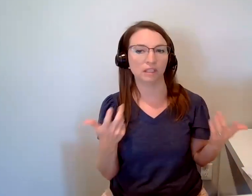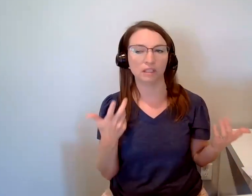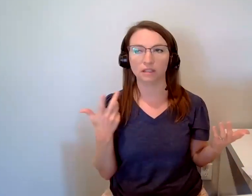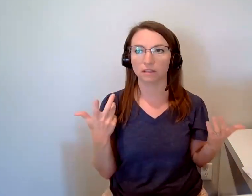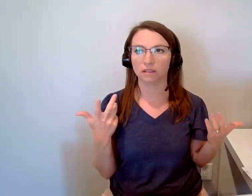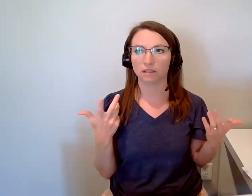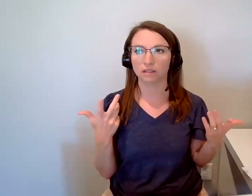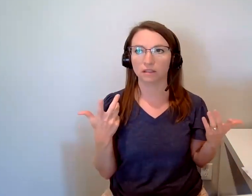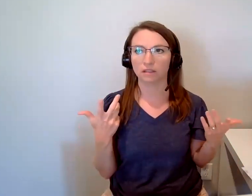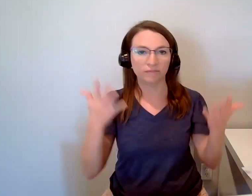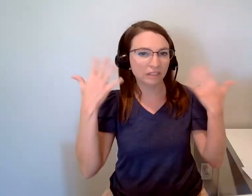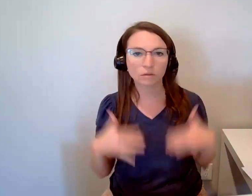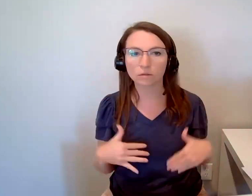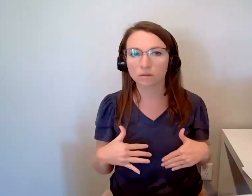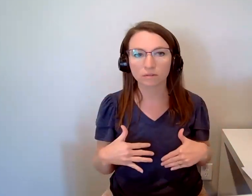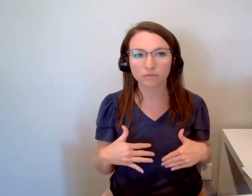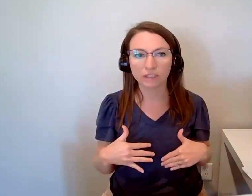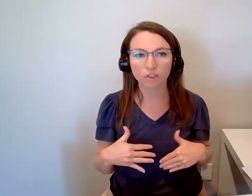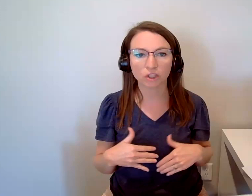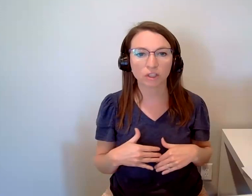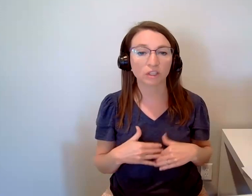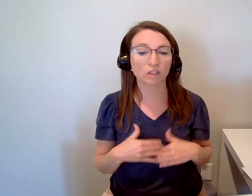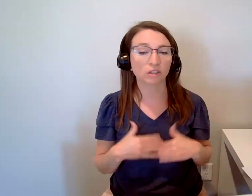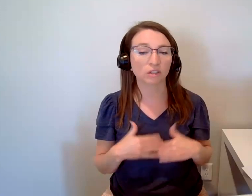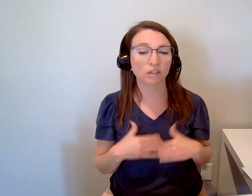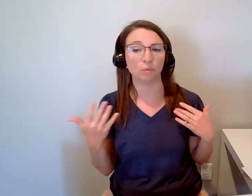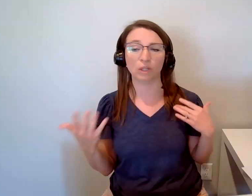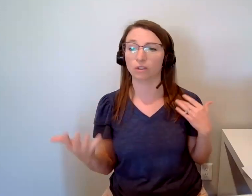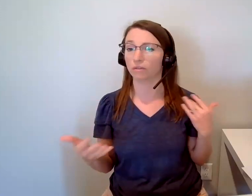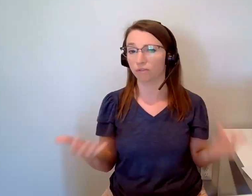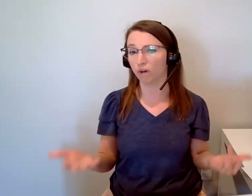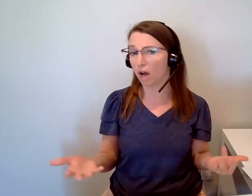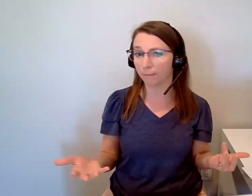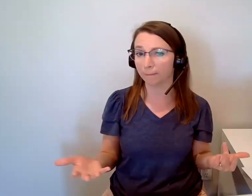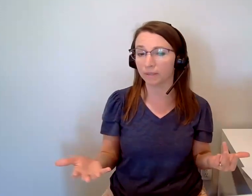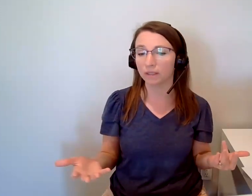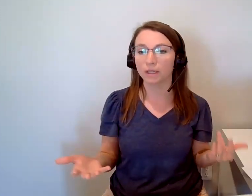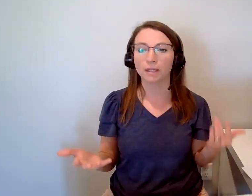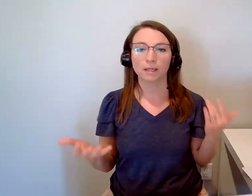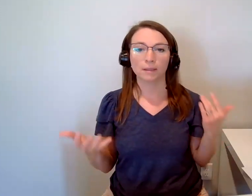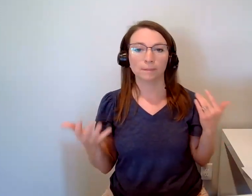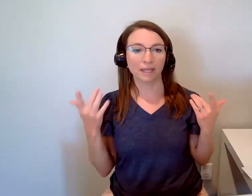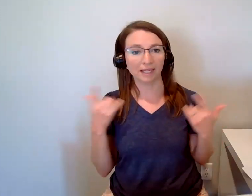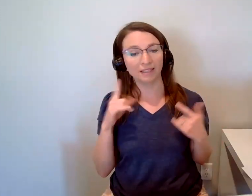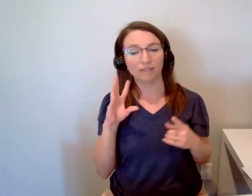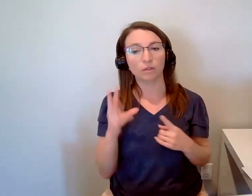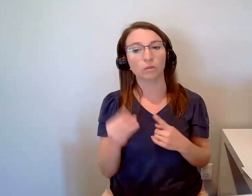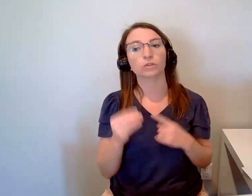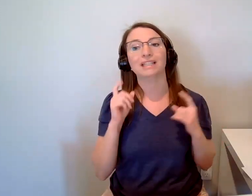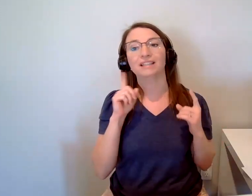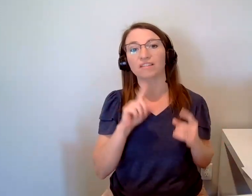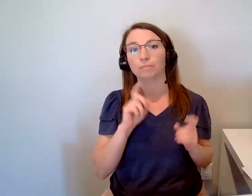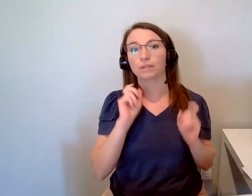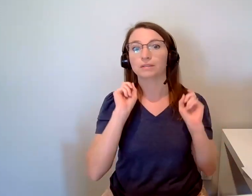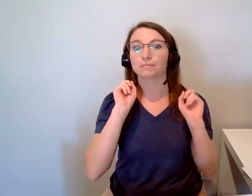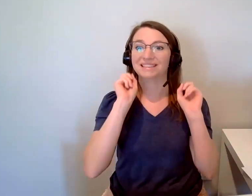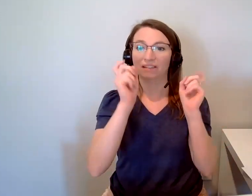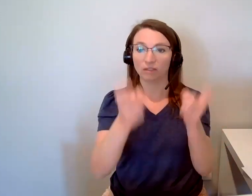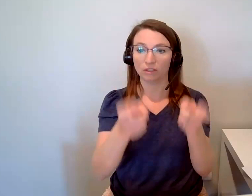be a physical feature, it could even be where you're from. But in deaf culture, a deaf person must give it to